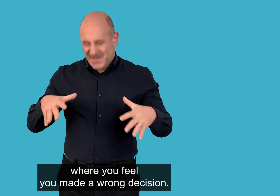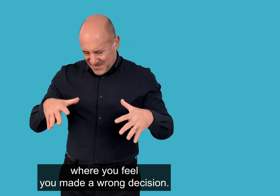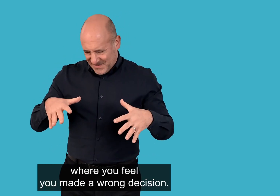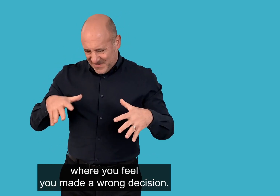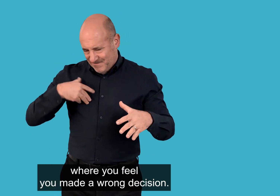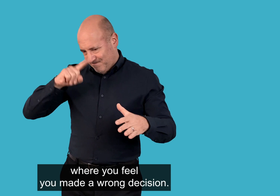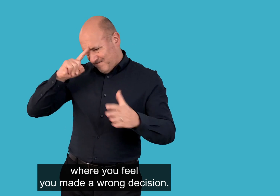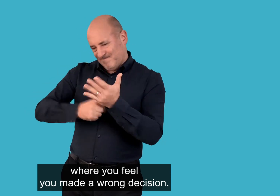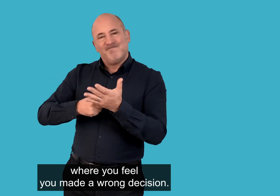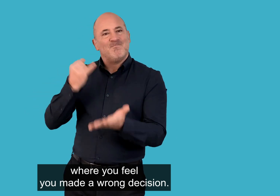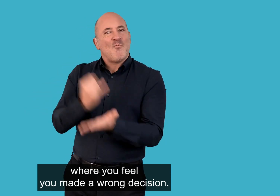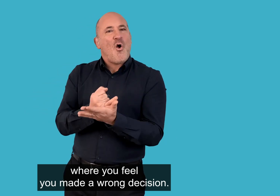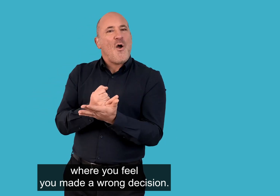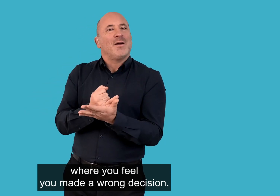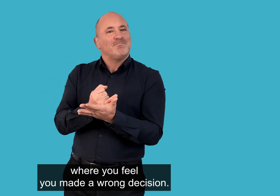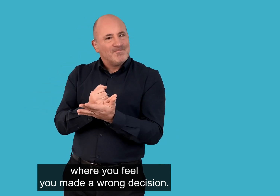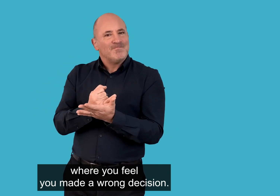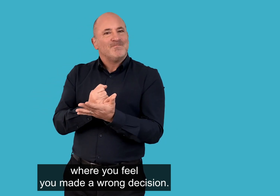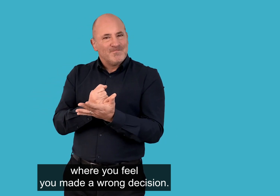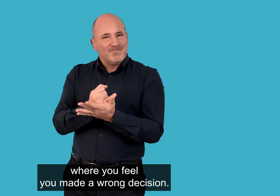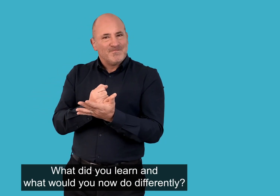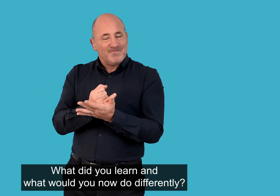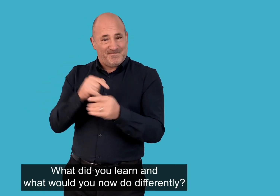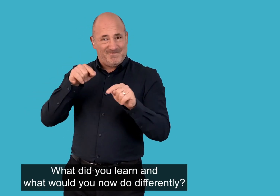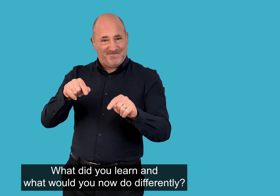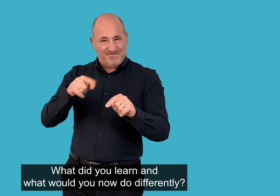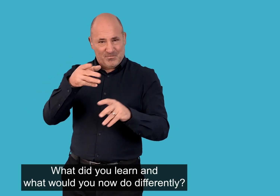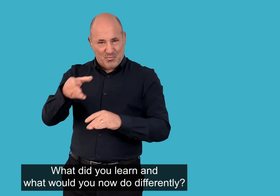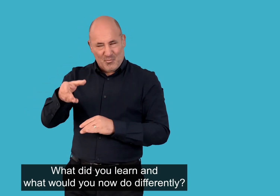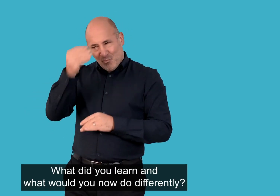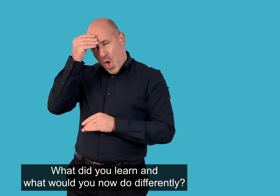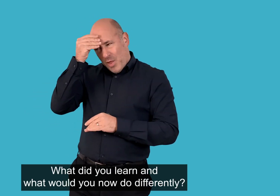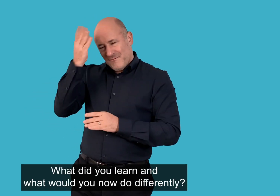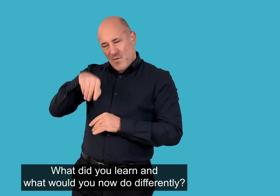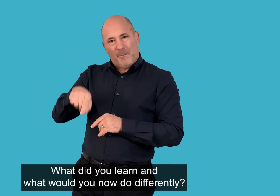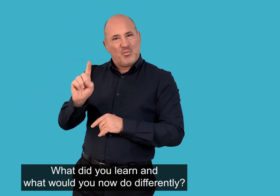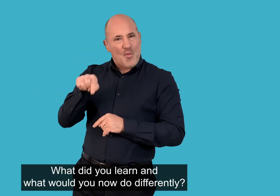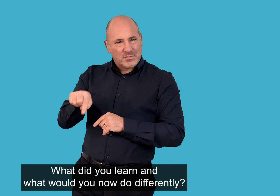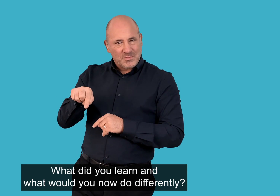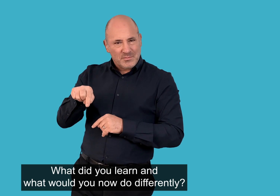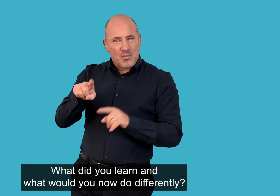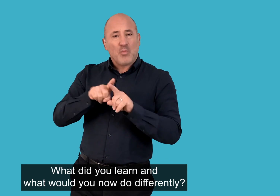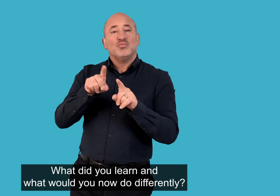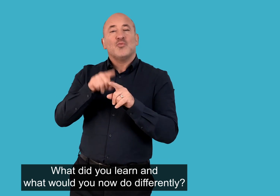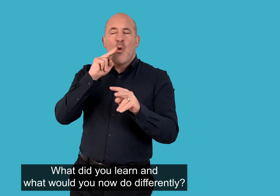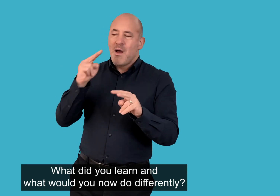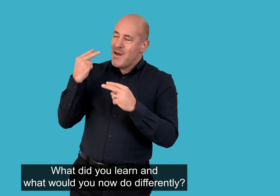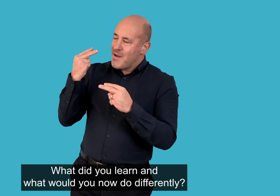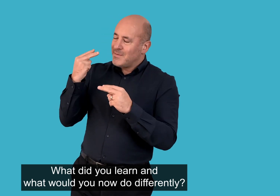where you feel you made a wrong decision. What did you learn and what would you now do differently?